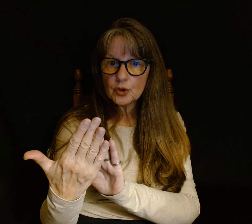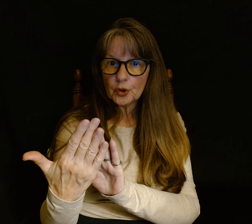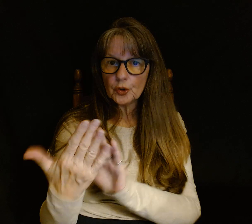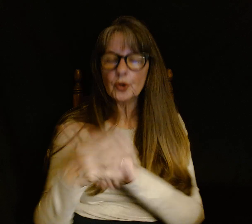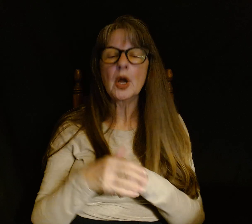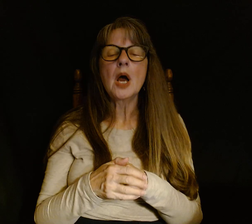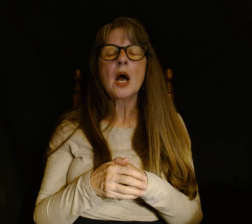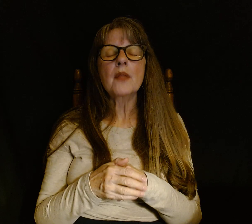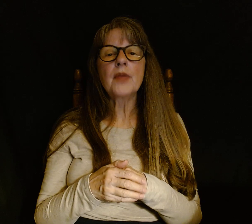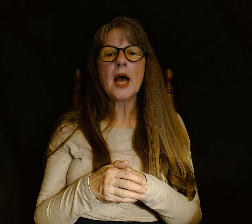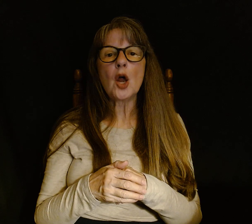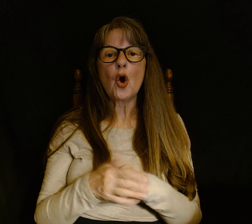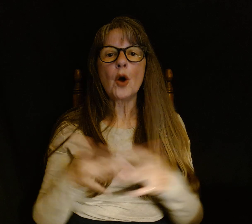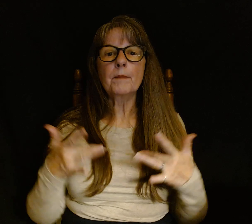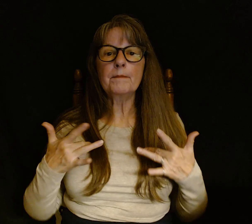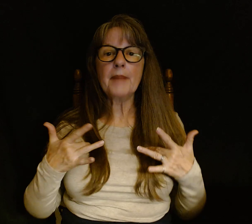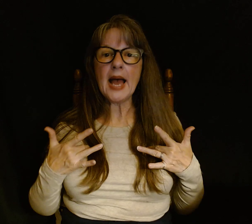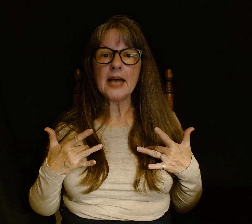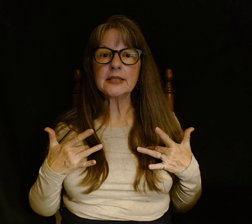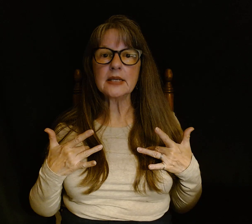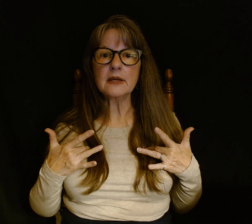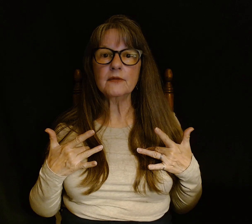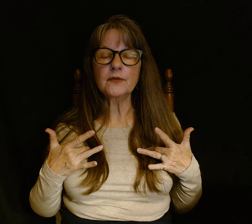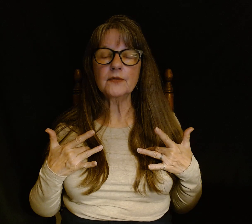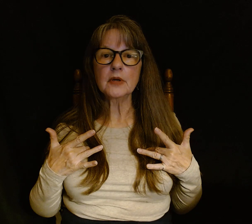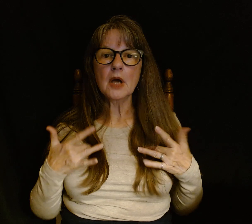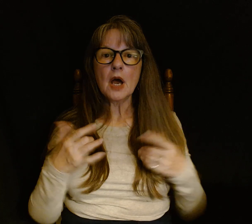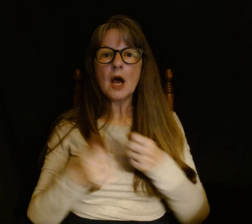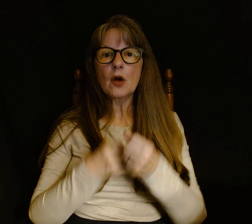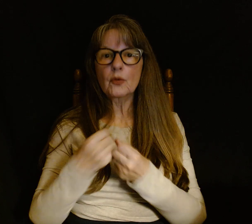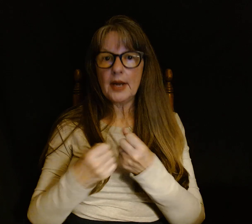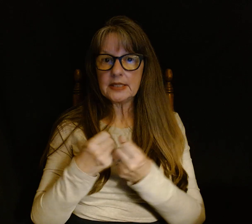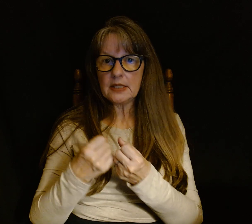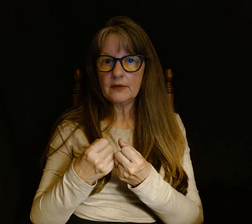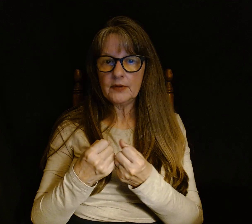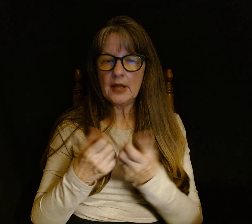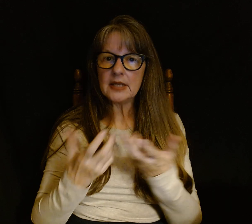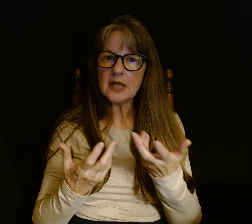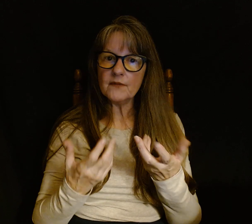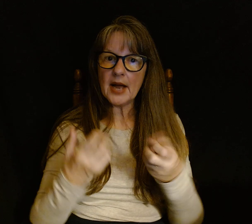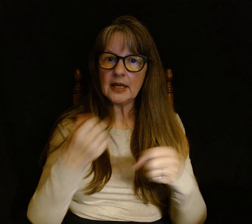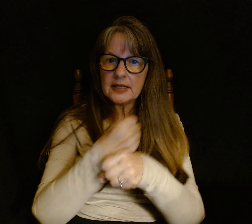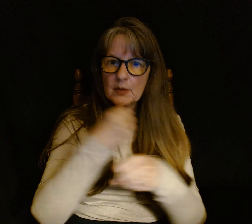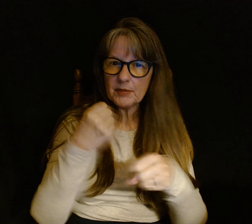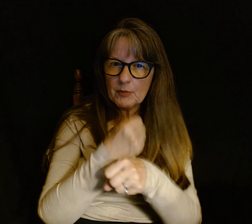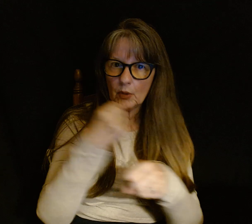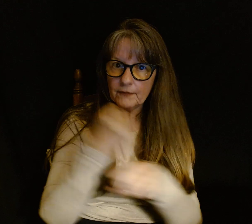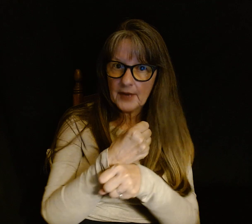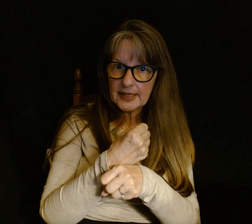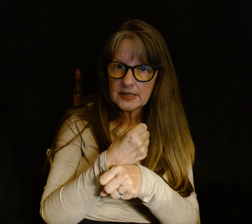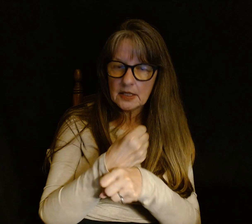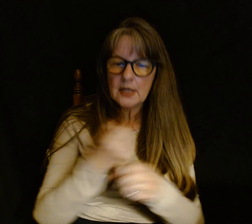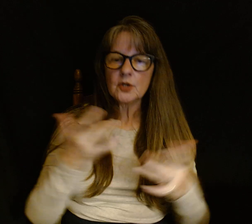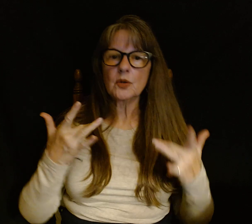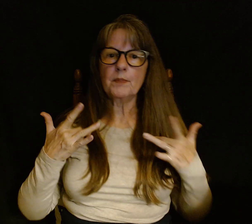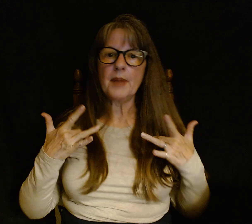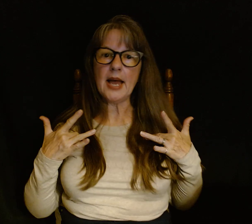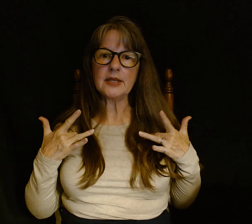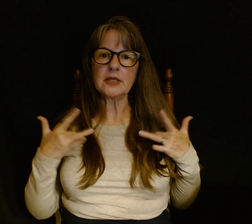encounter that are passive aggressive. Now, that's not violent because that would be more fight. So passive,